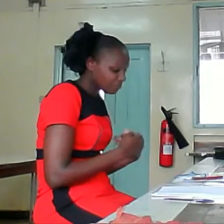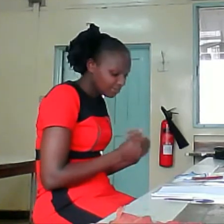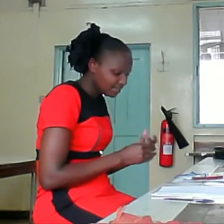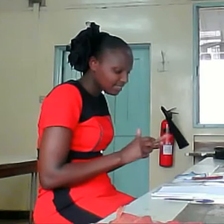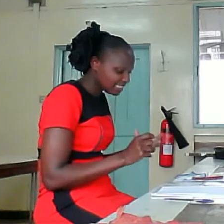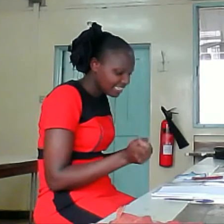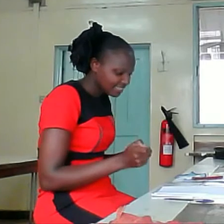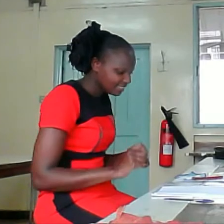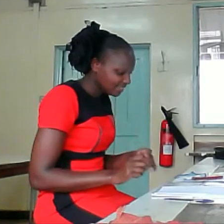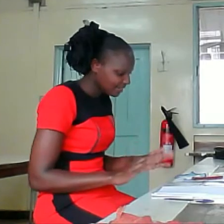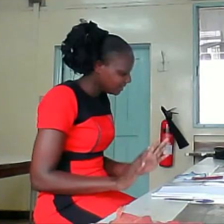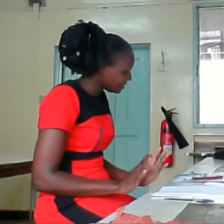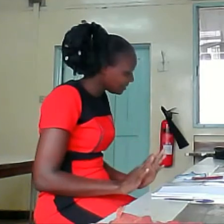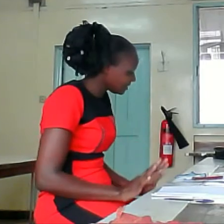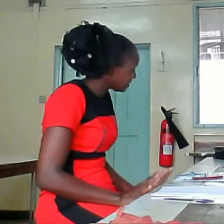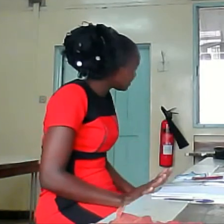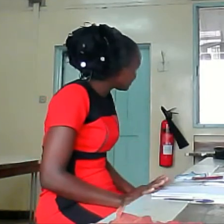Nimefeel ningeandika lakini